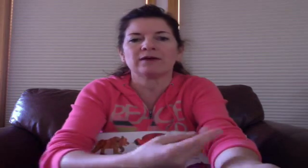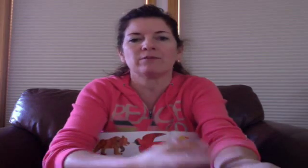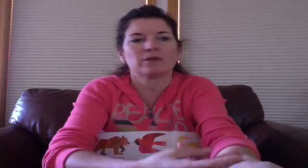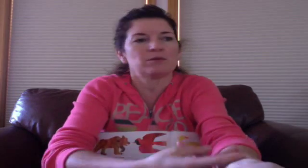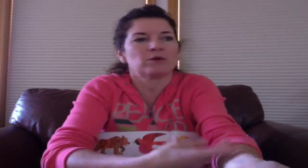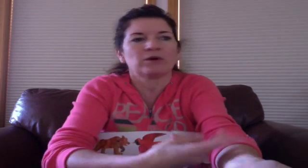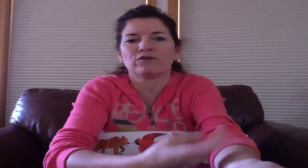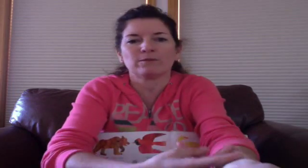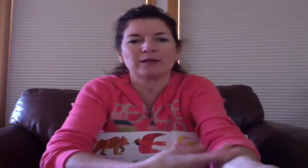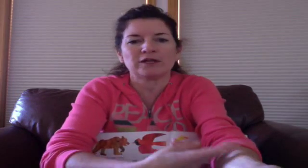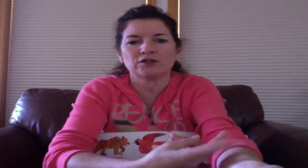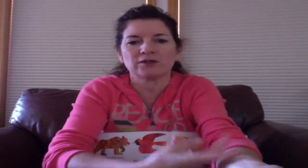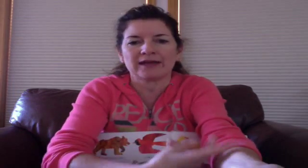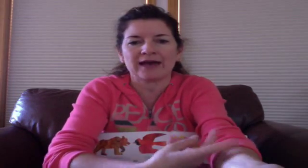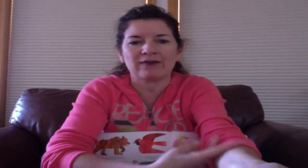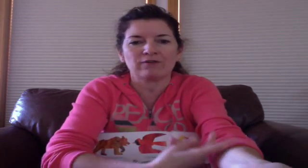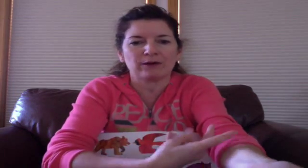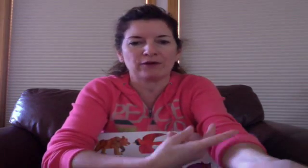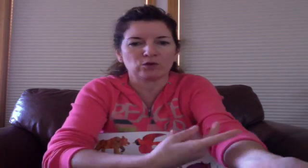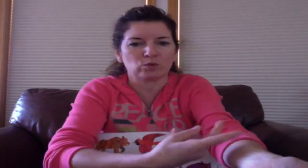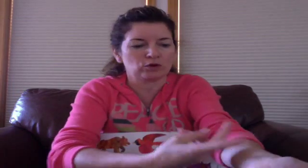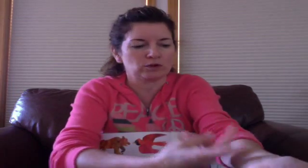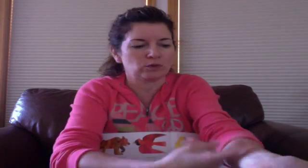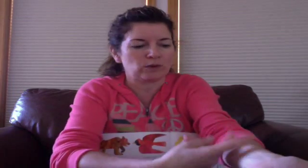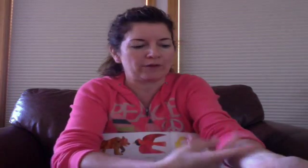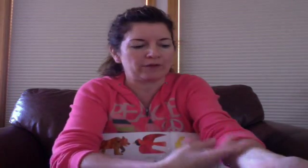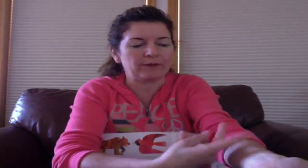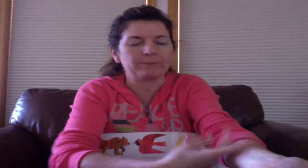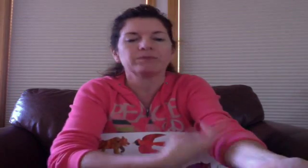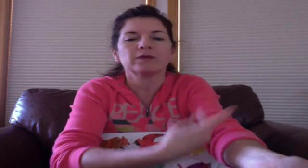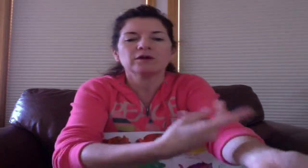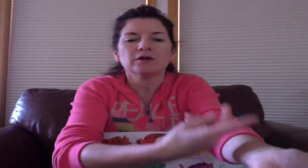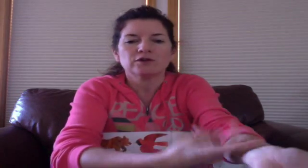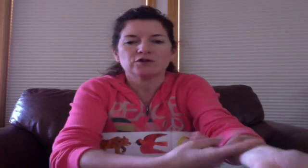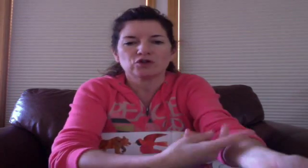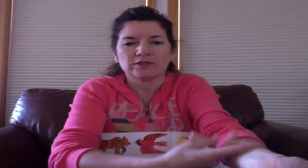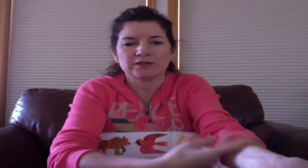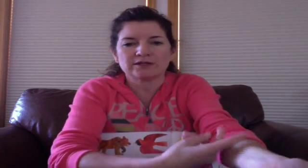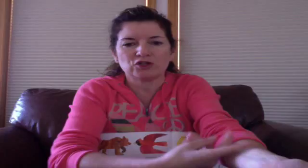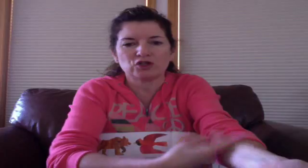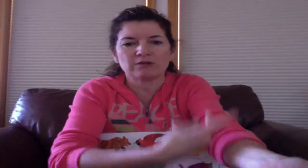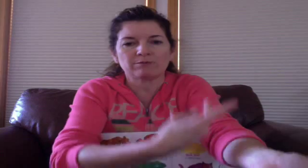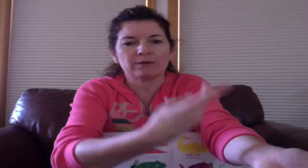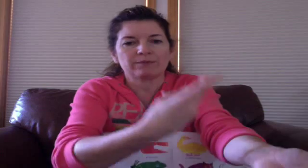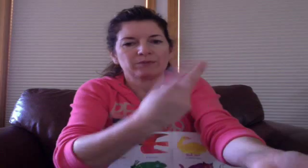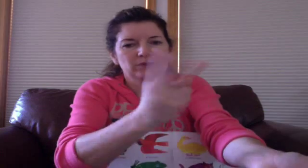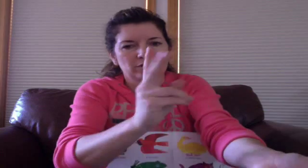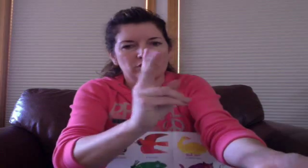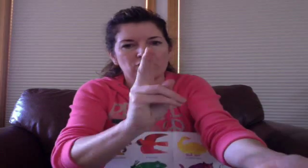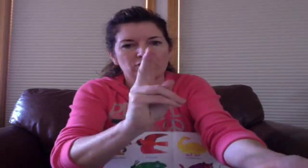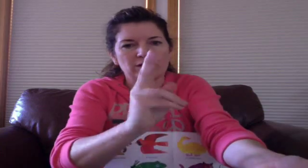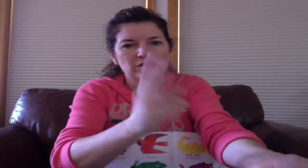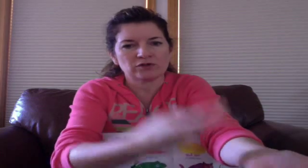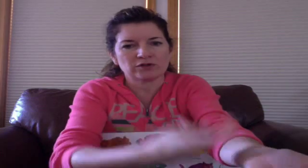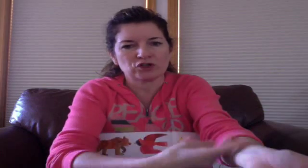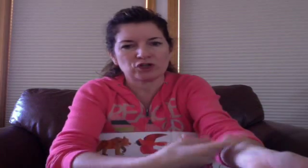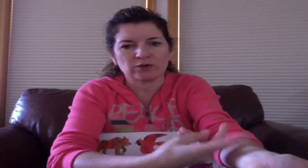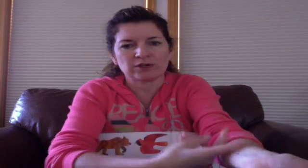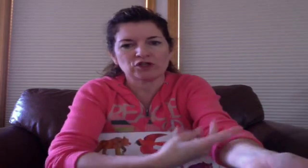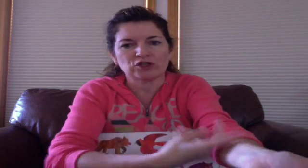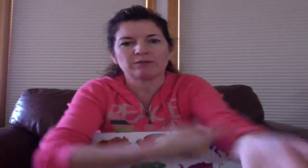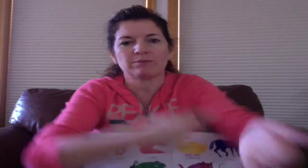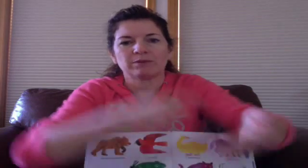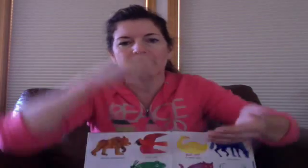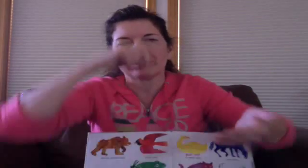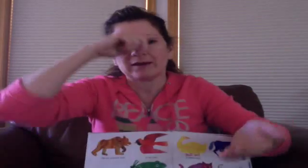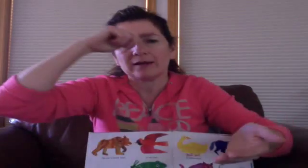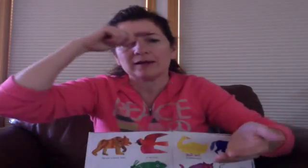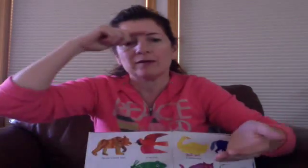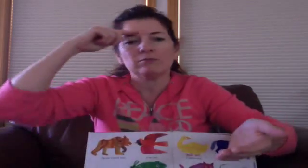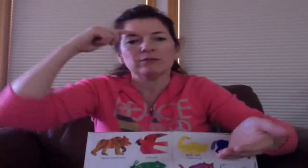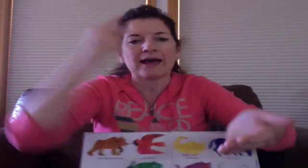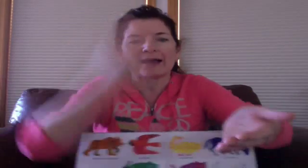the more information they have about the world around them. So this is sheep. Your fingers are shearing the sheep. Black